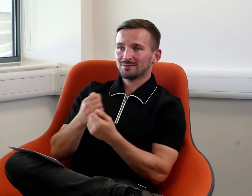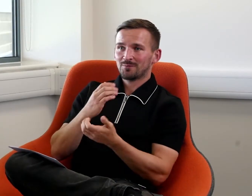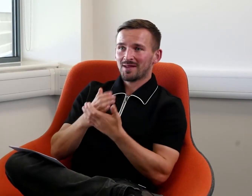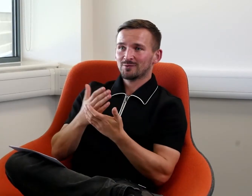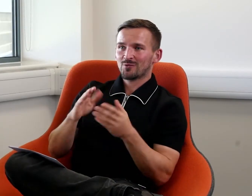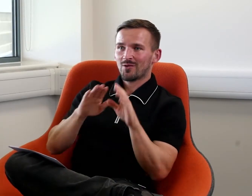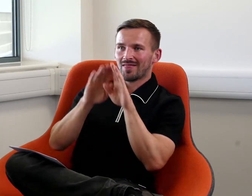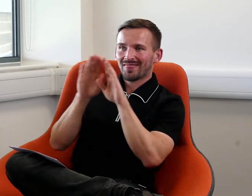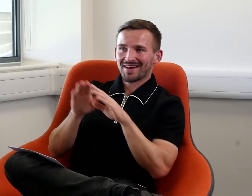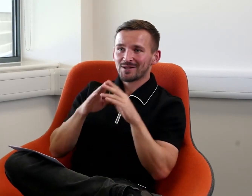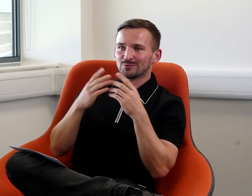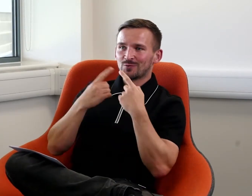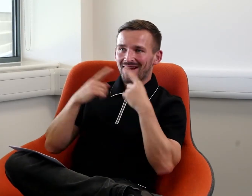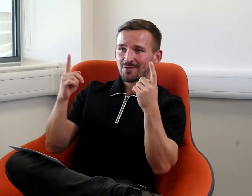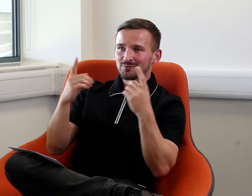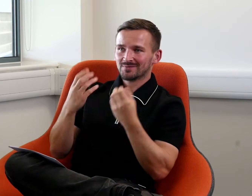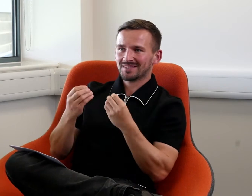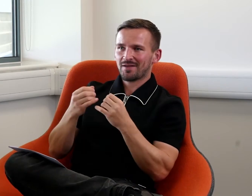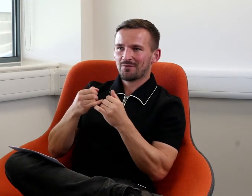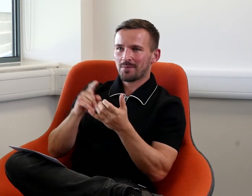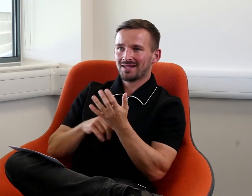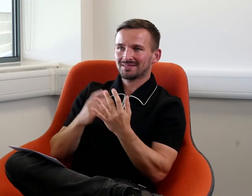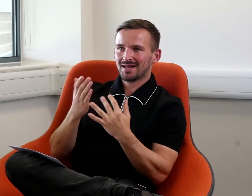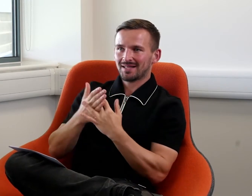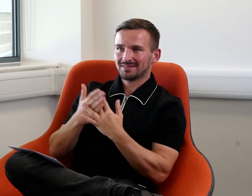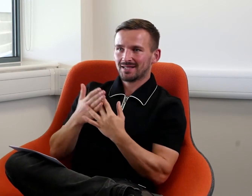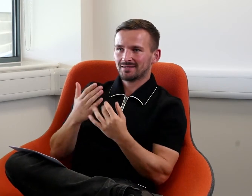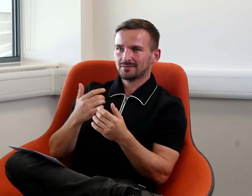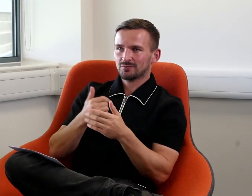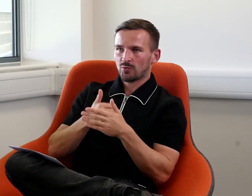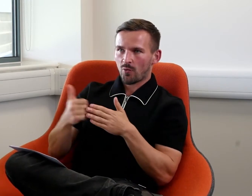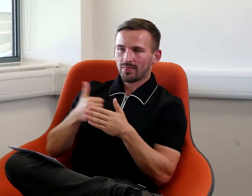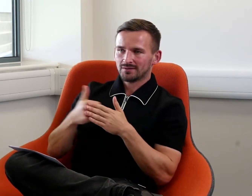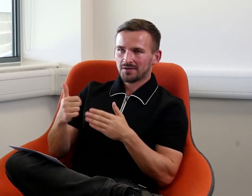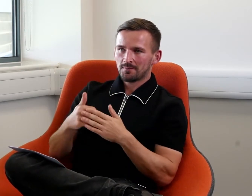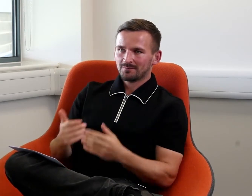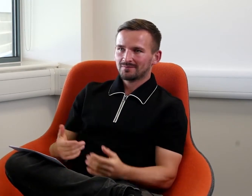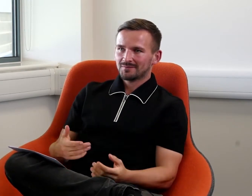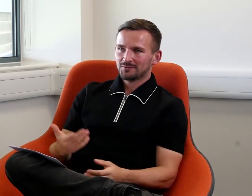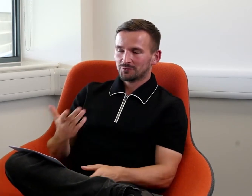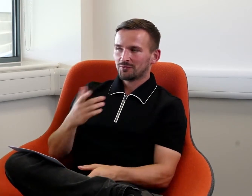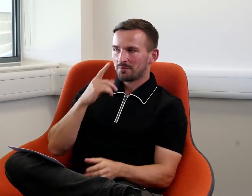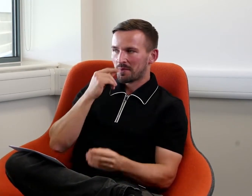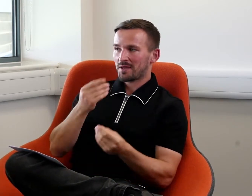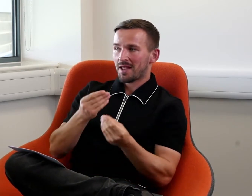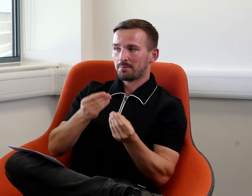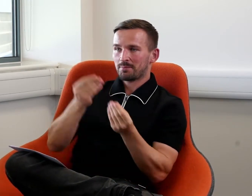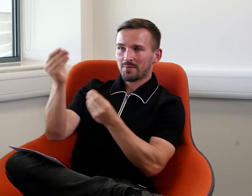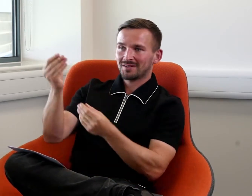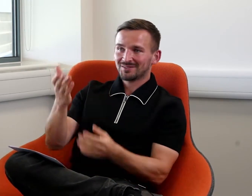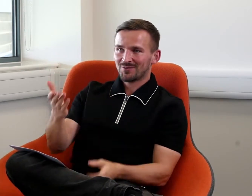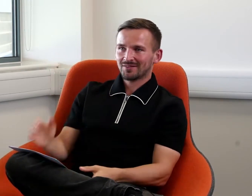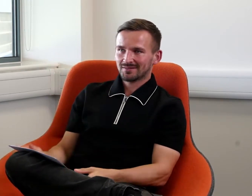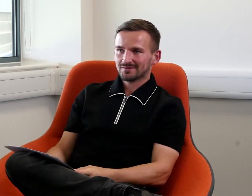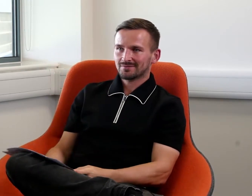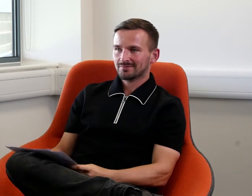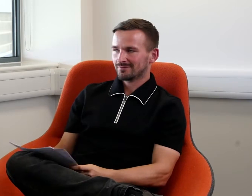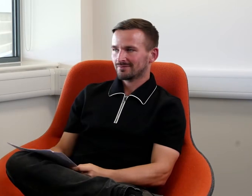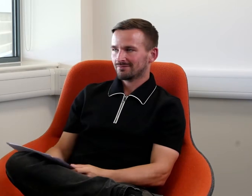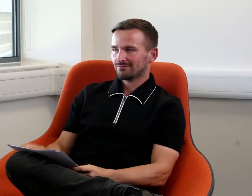Start. But I think for that, the national announcements need to be accessible with sign language interpretation. But if you could really pass that on,